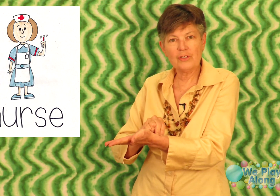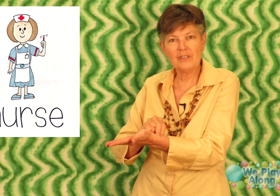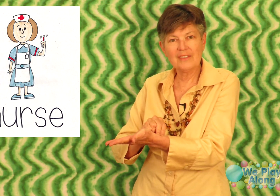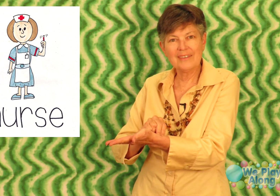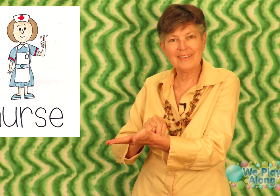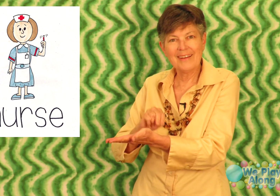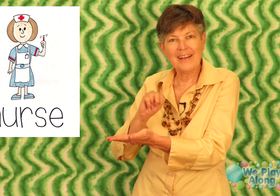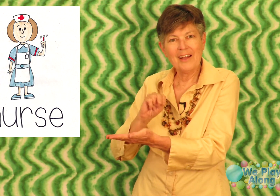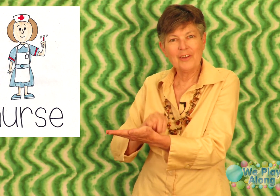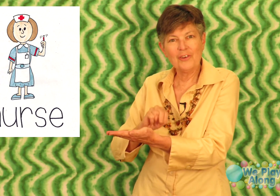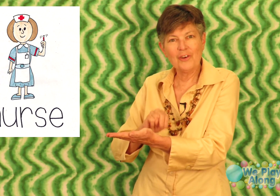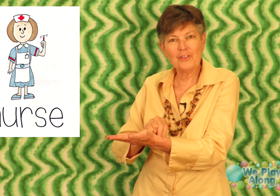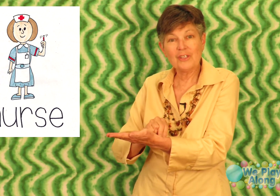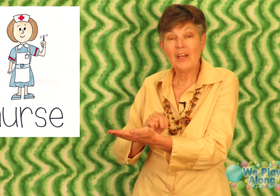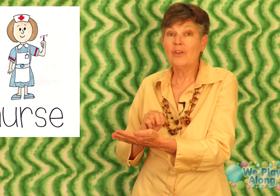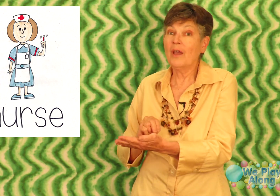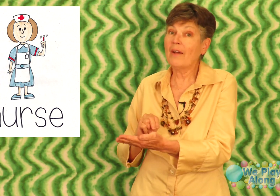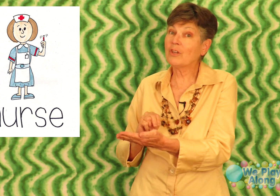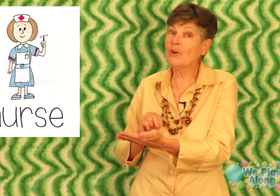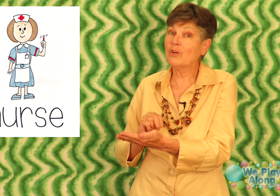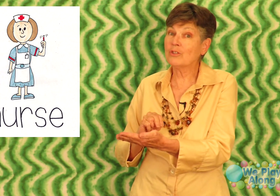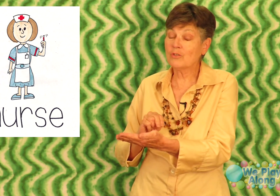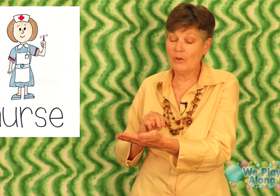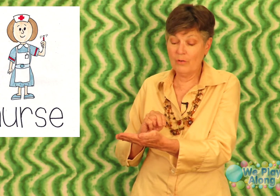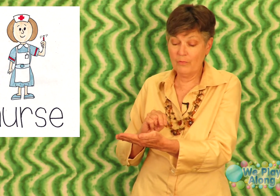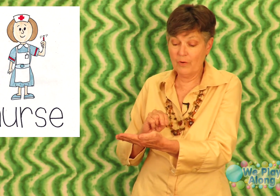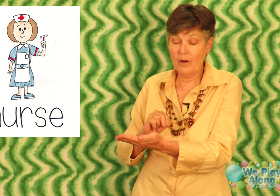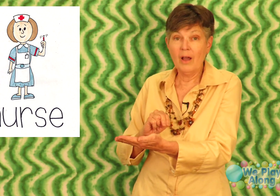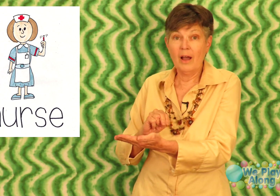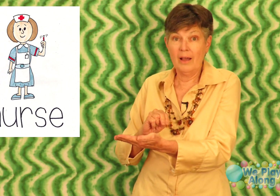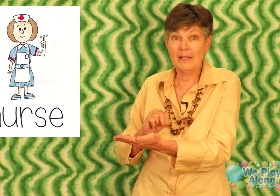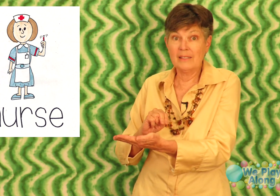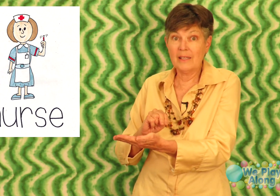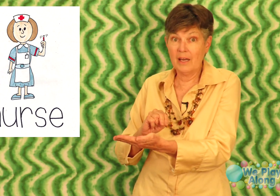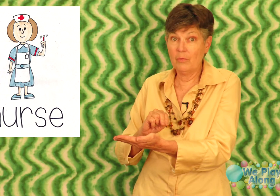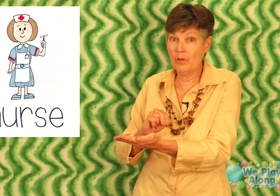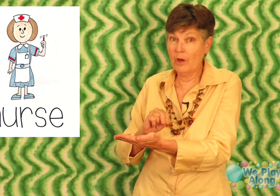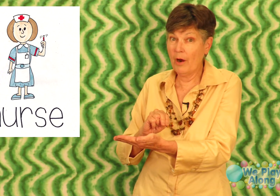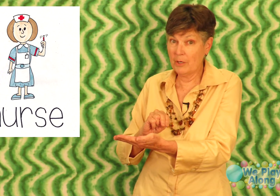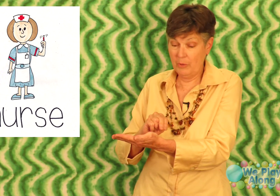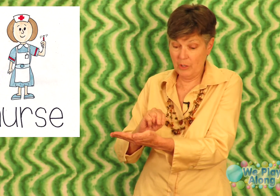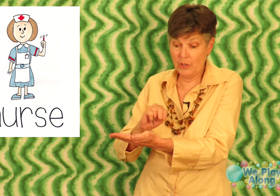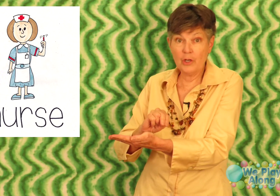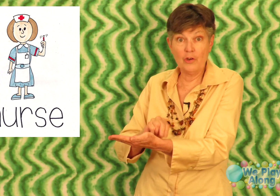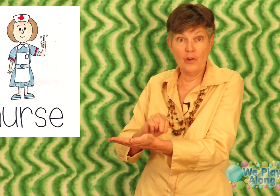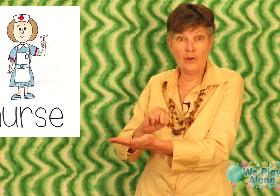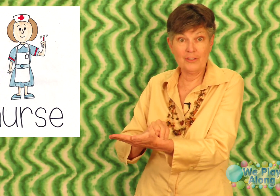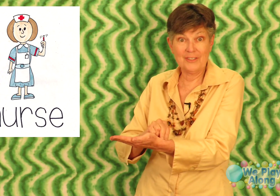nurse. Nurse. You have to go to school for and study really hard to be a good nurse.